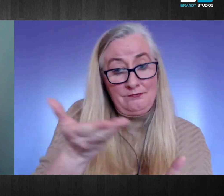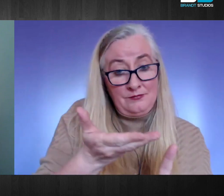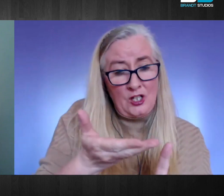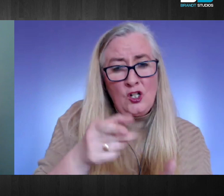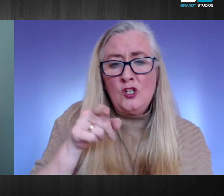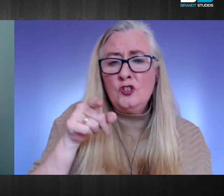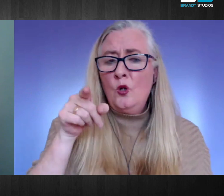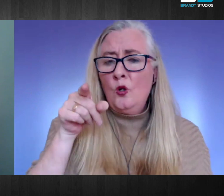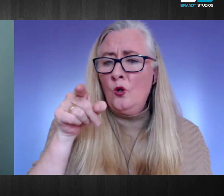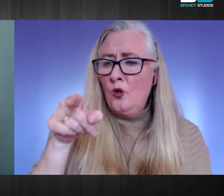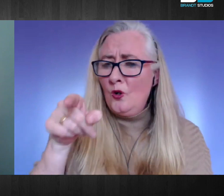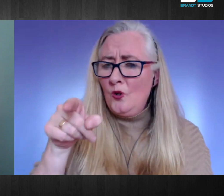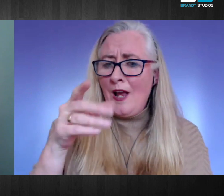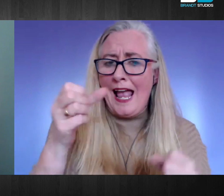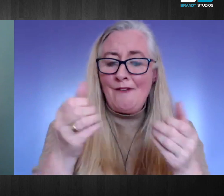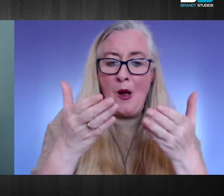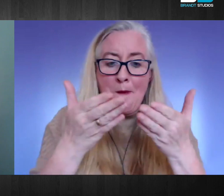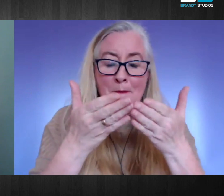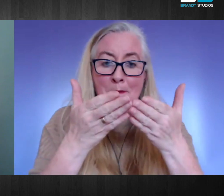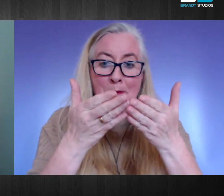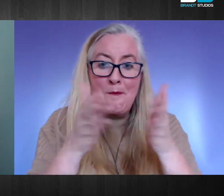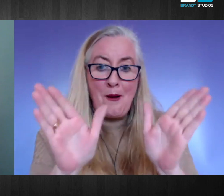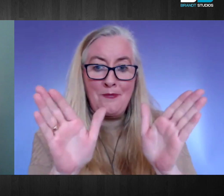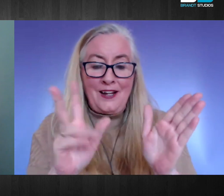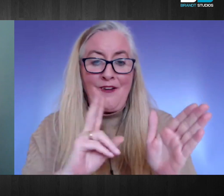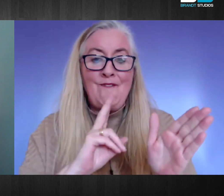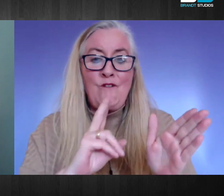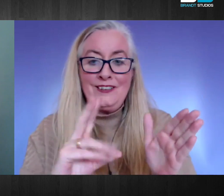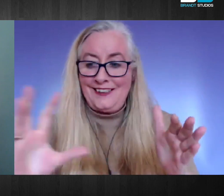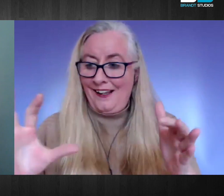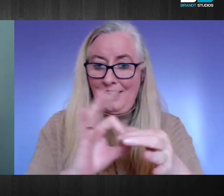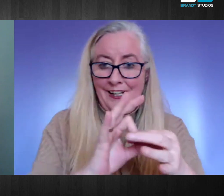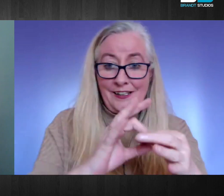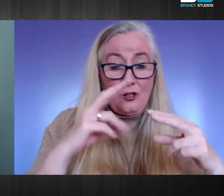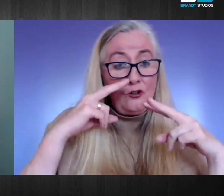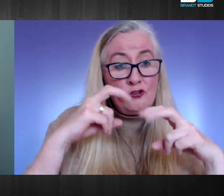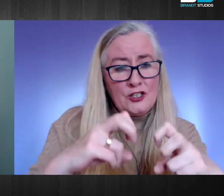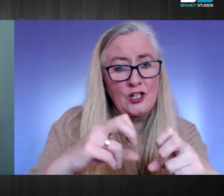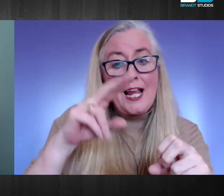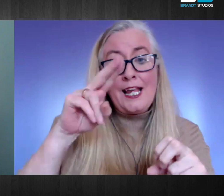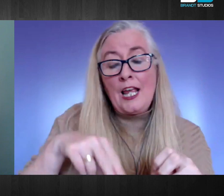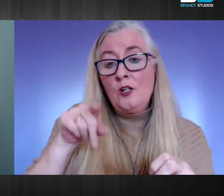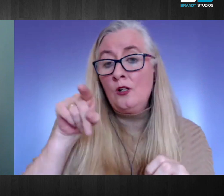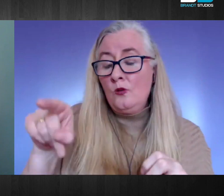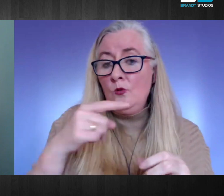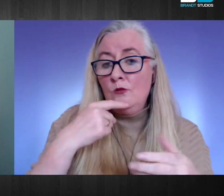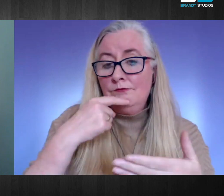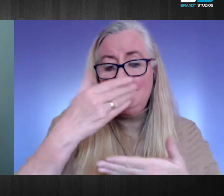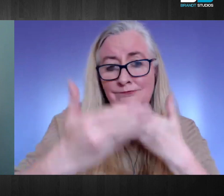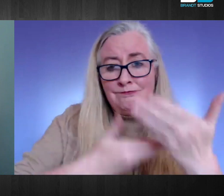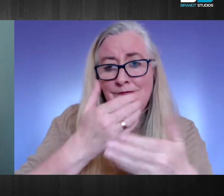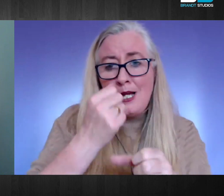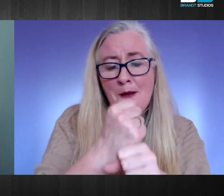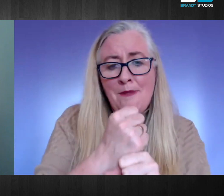the public voice to research. So maybe you'd like to talk about where you feel the public voice matters in